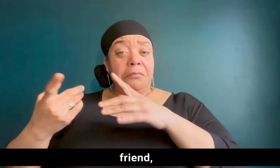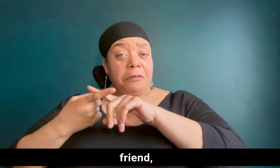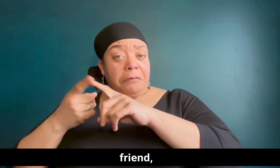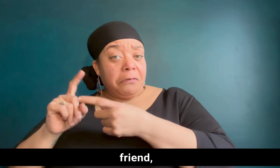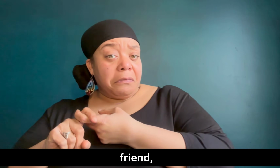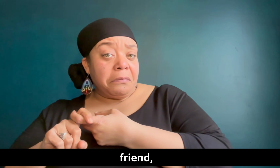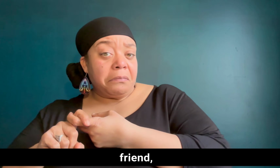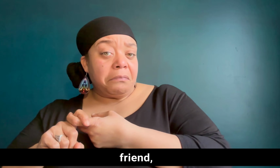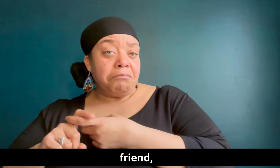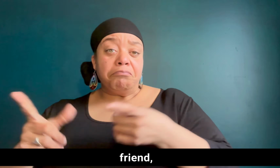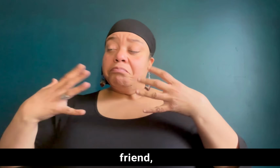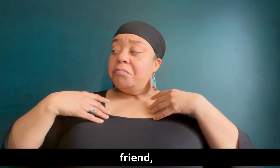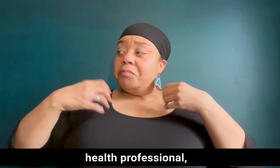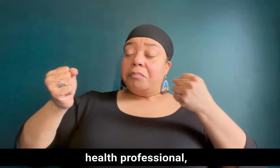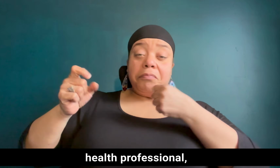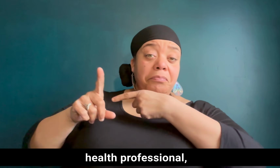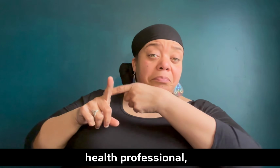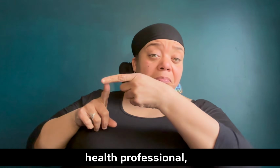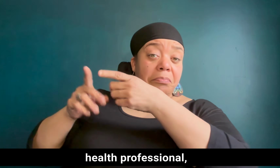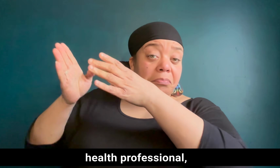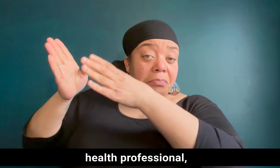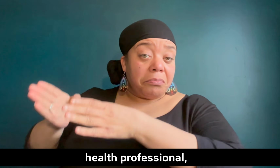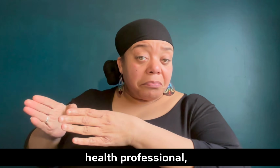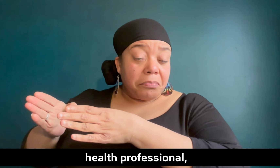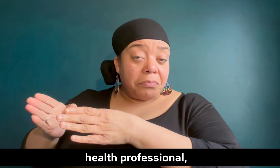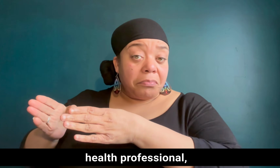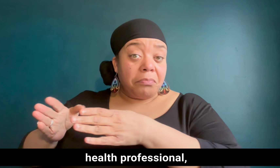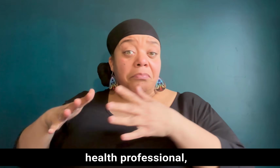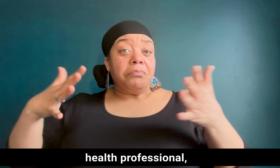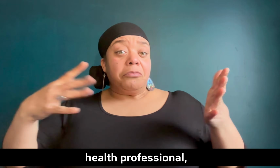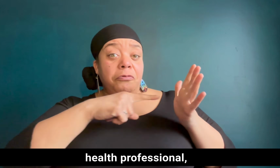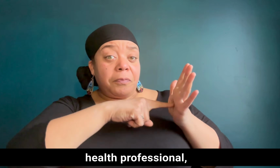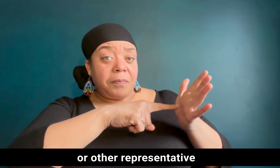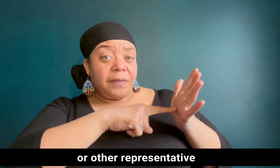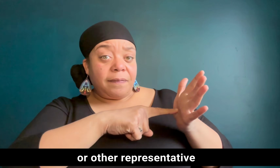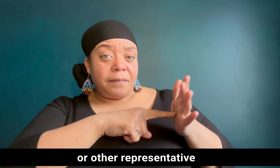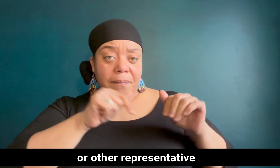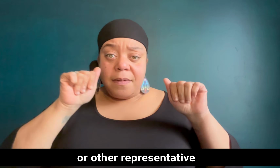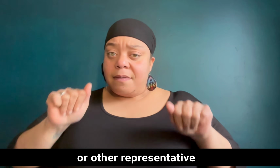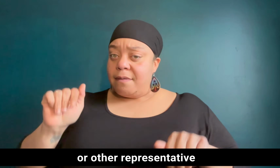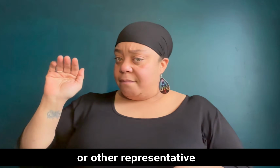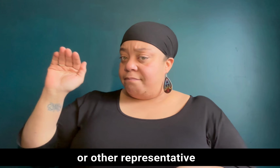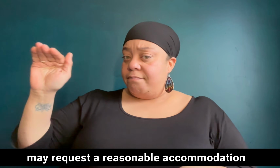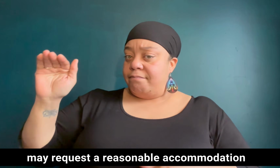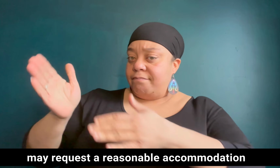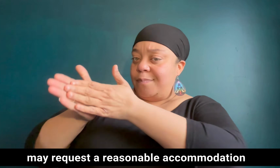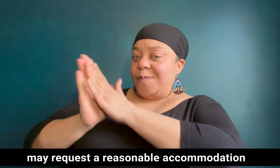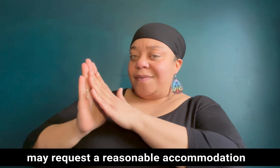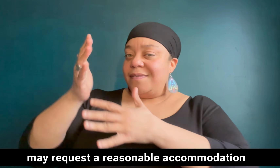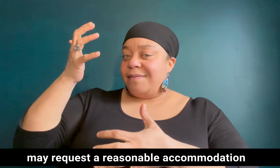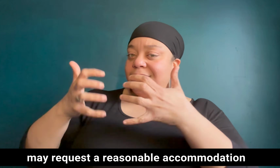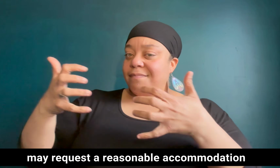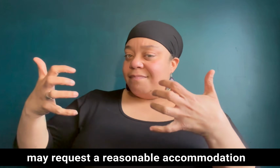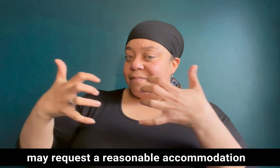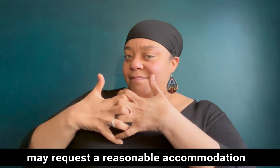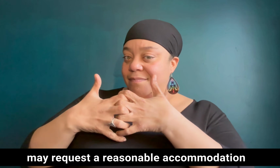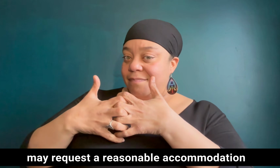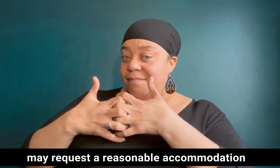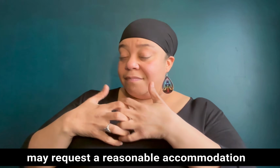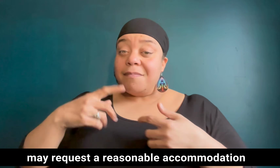friend, health professional, or other representative may request a reasonable accommodation